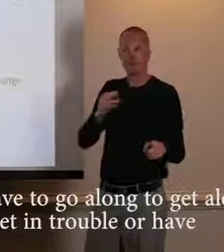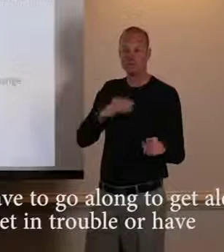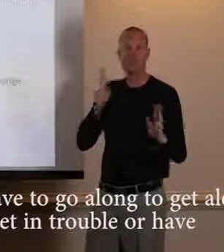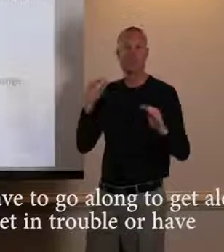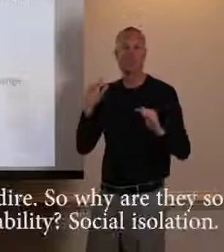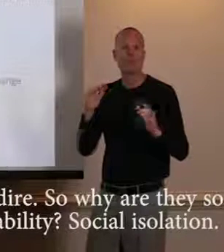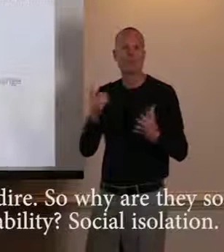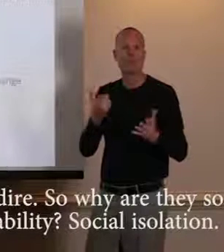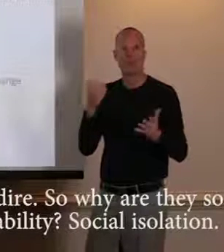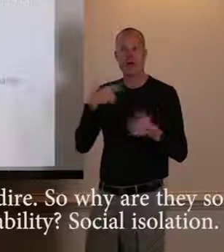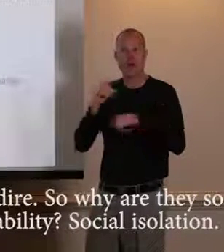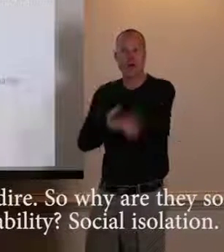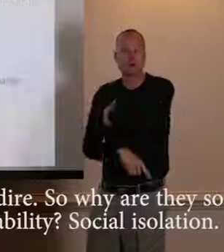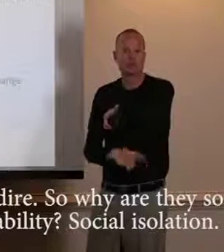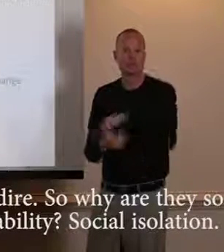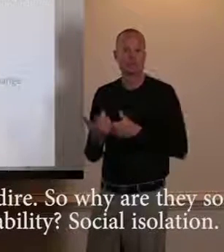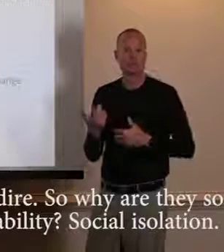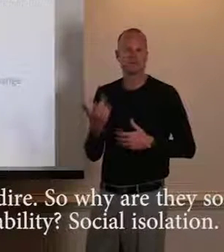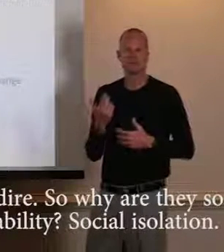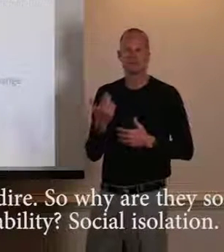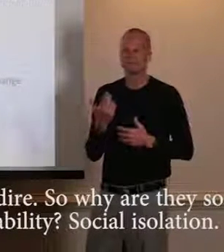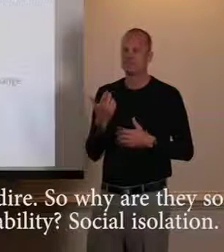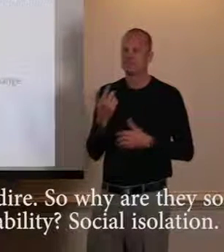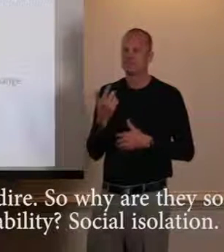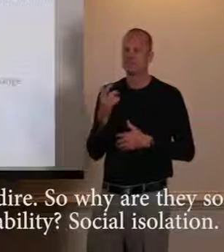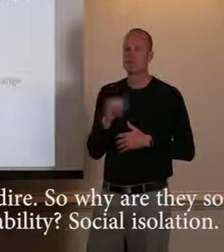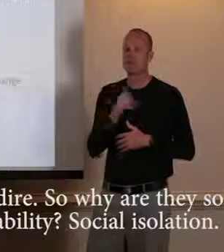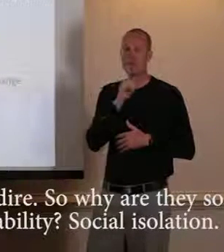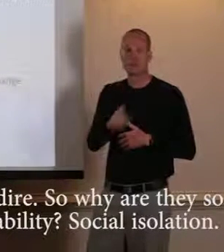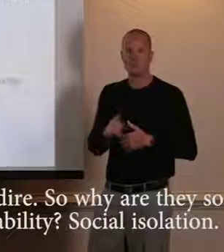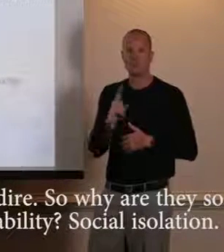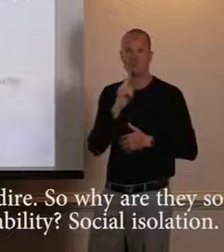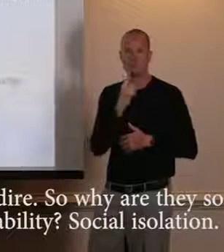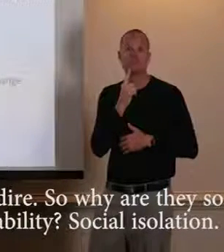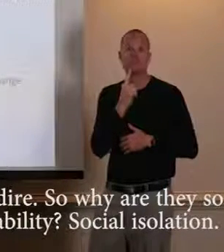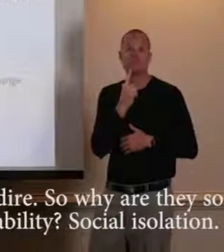or have consequences that are pretty dire.